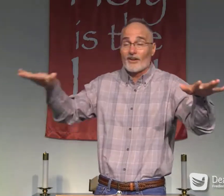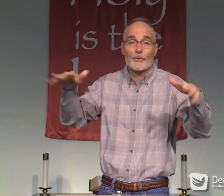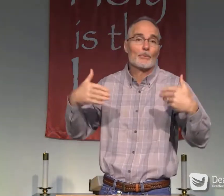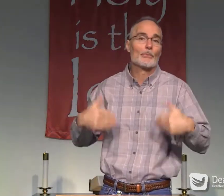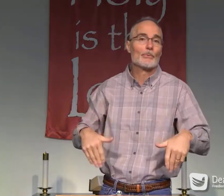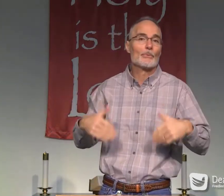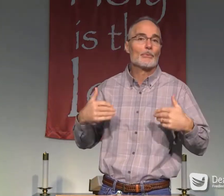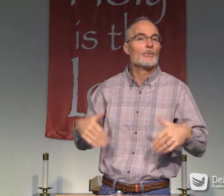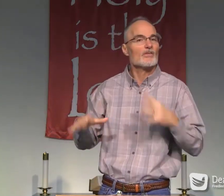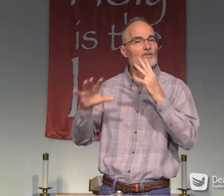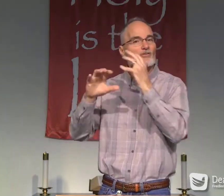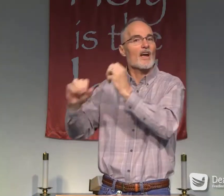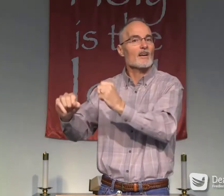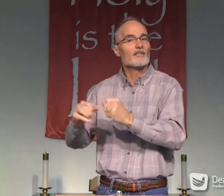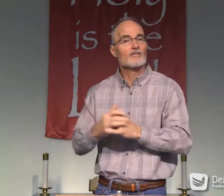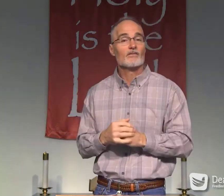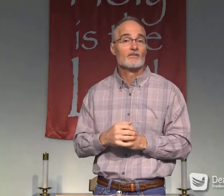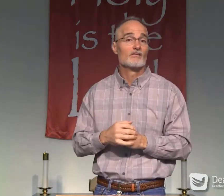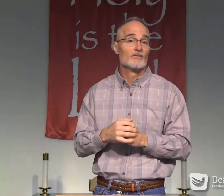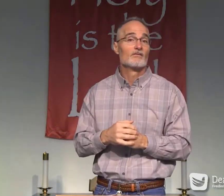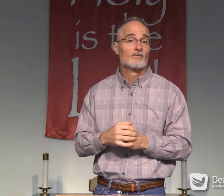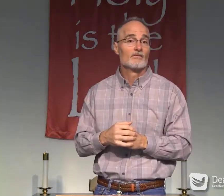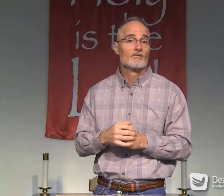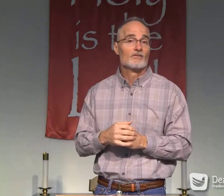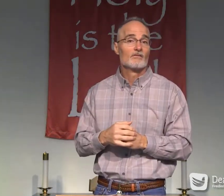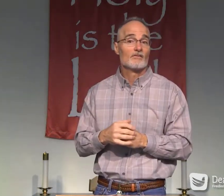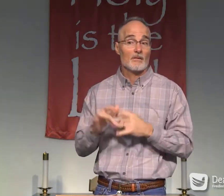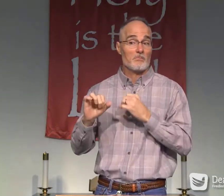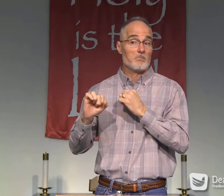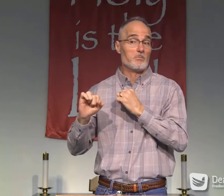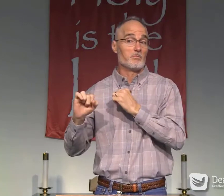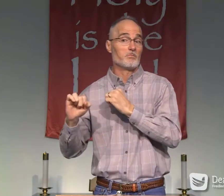But again, what we see out there, it's attractive.